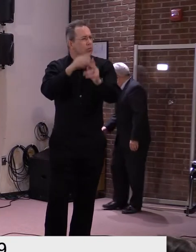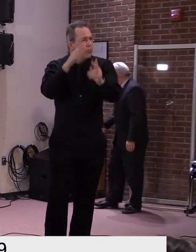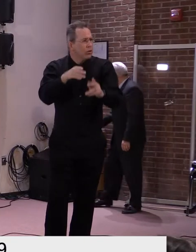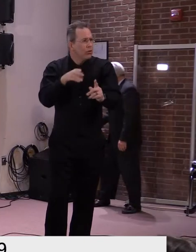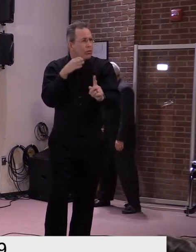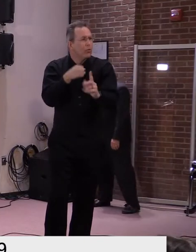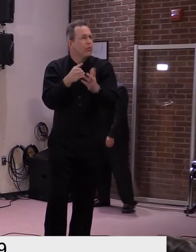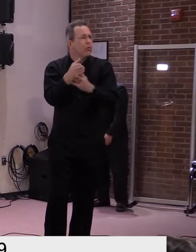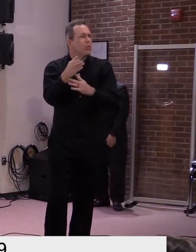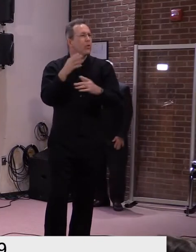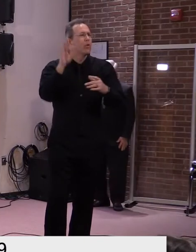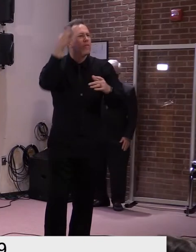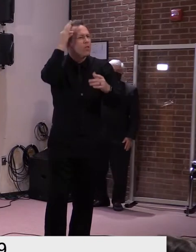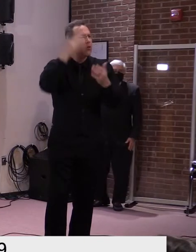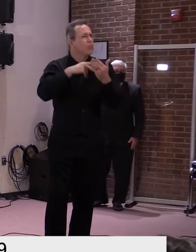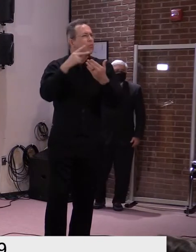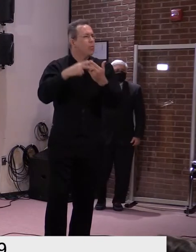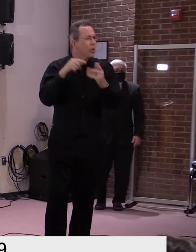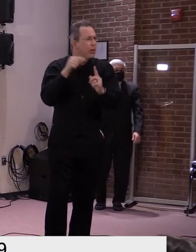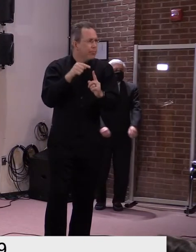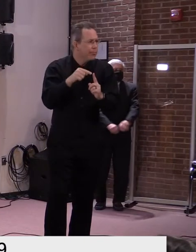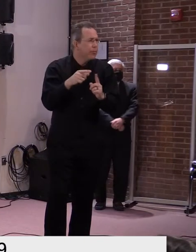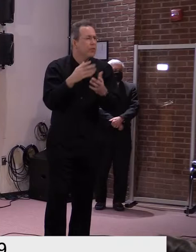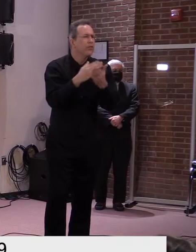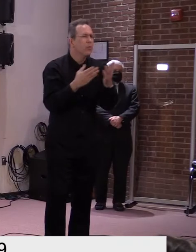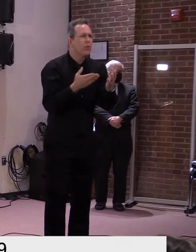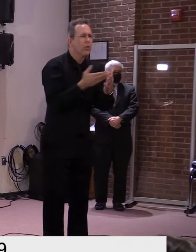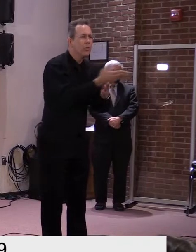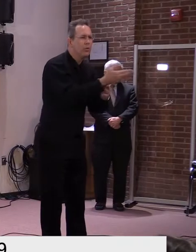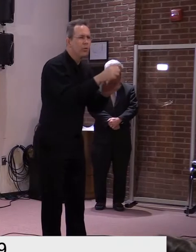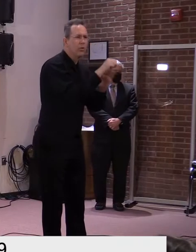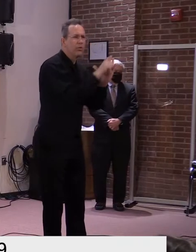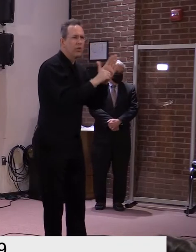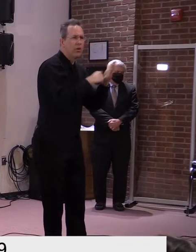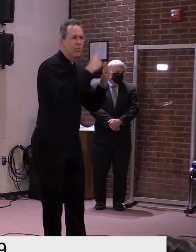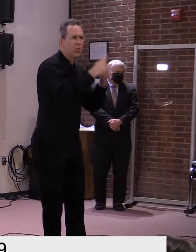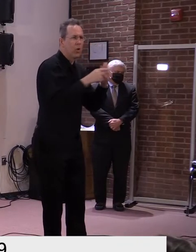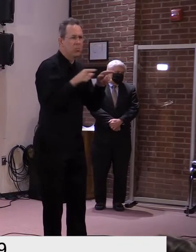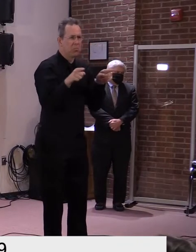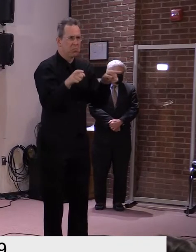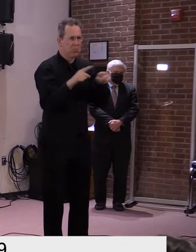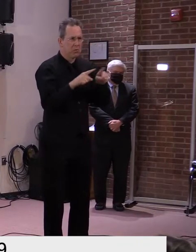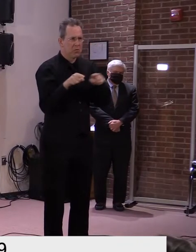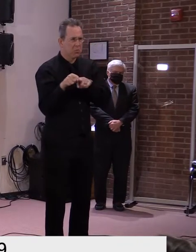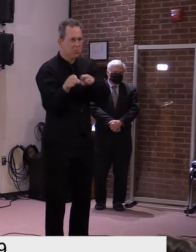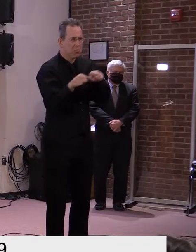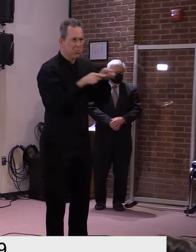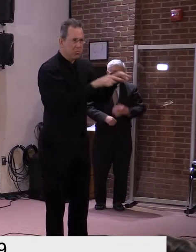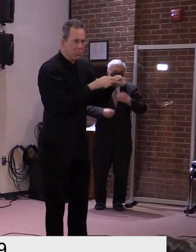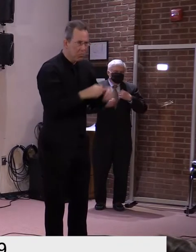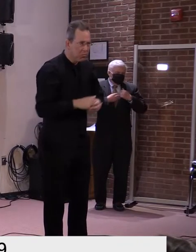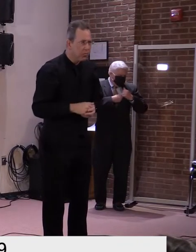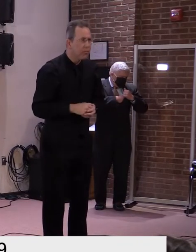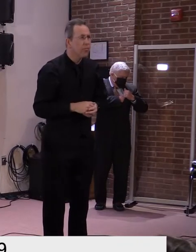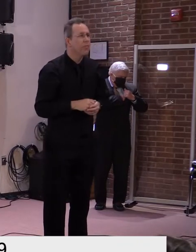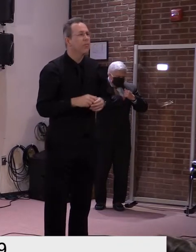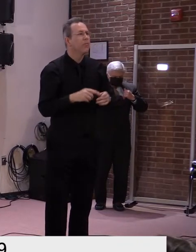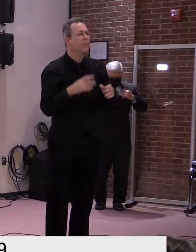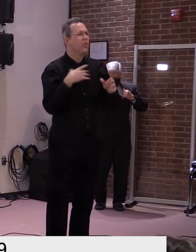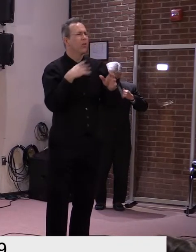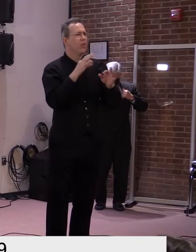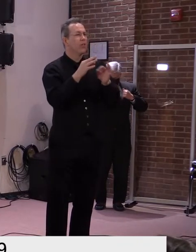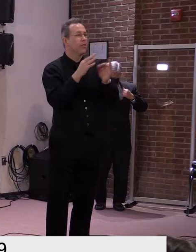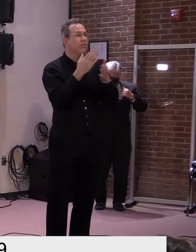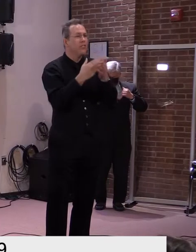some that will be provided through state programs. There are many details we do not yet have with respect